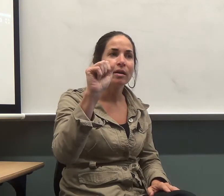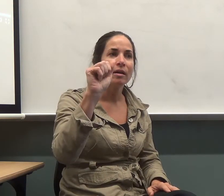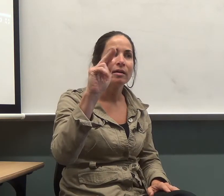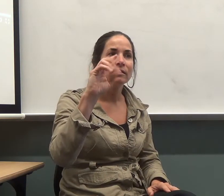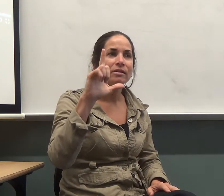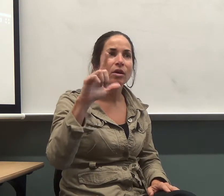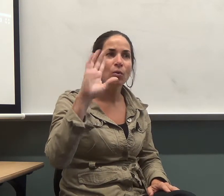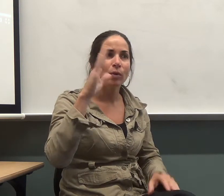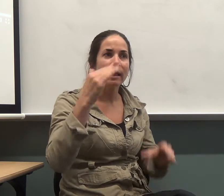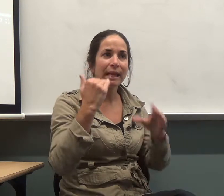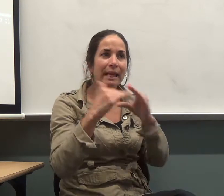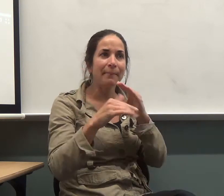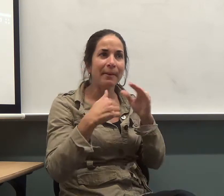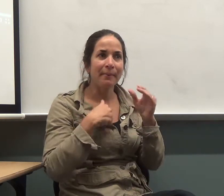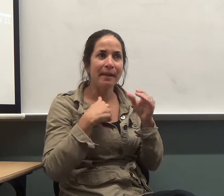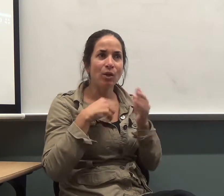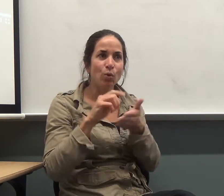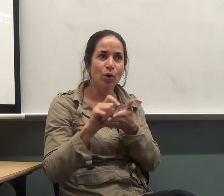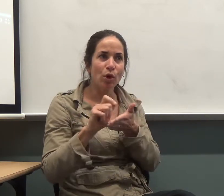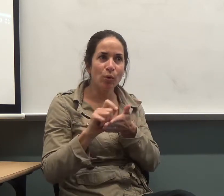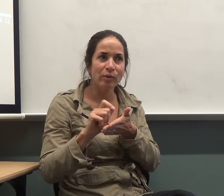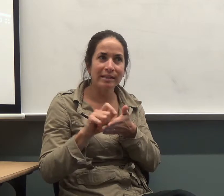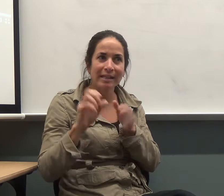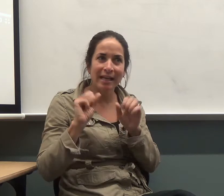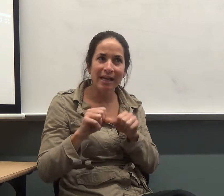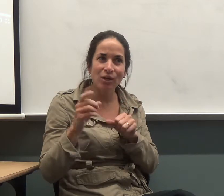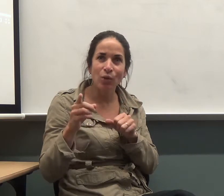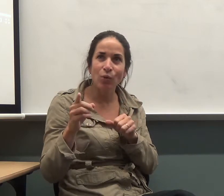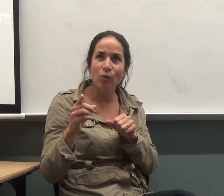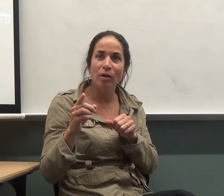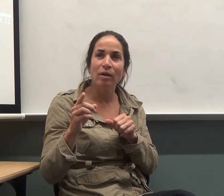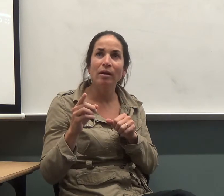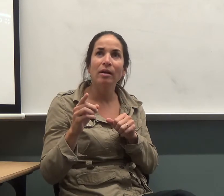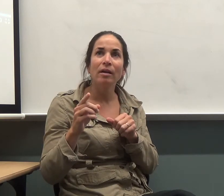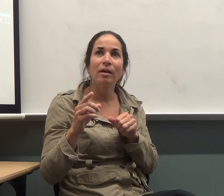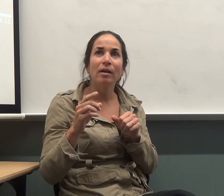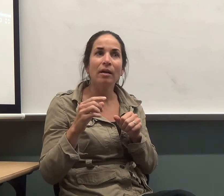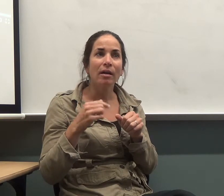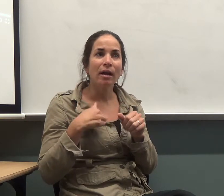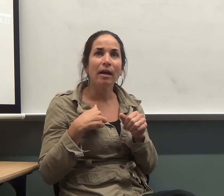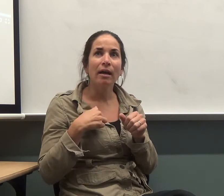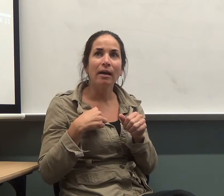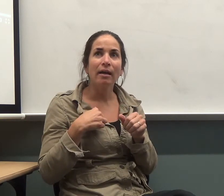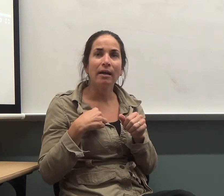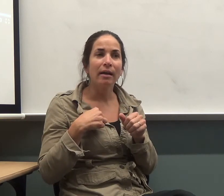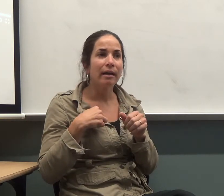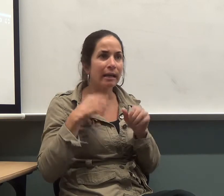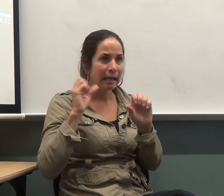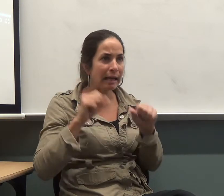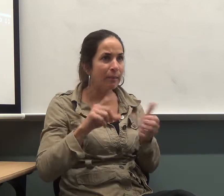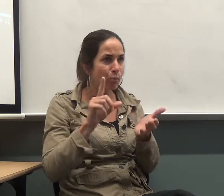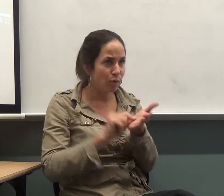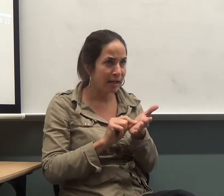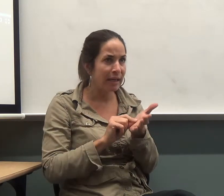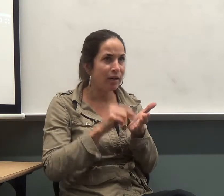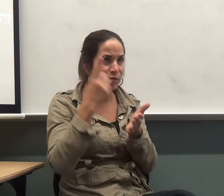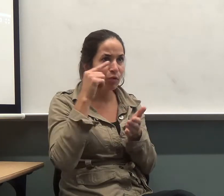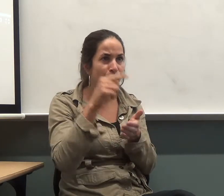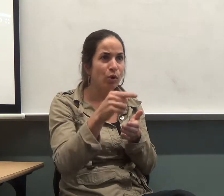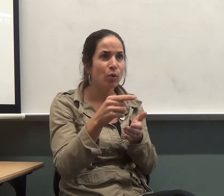email? Can you, or make a copy of your notes? I can make, I can print it out for her, or if you want